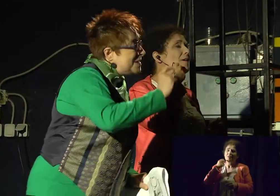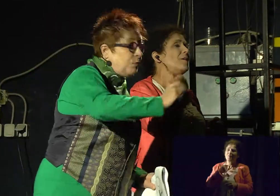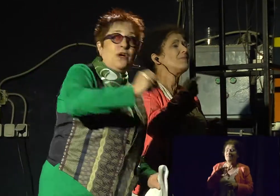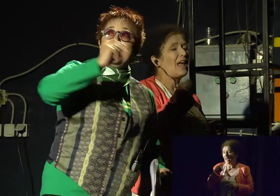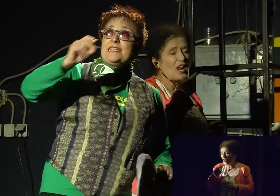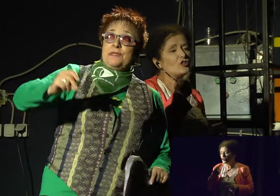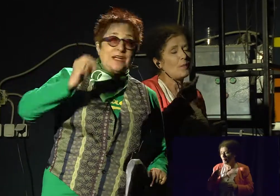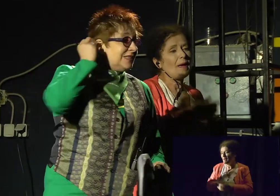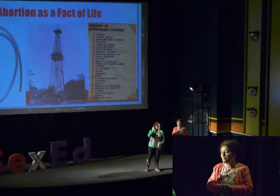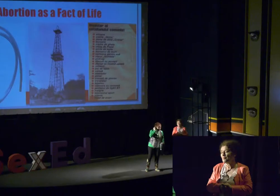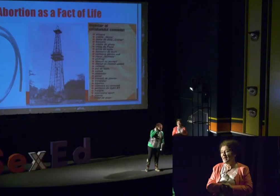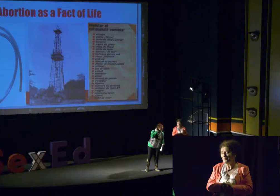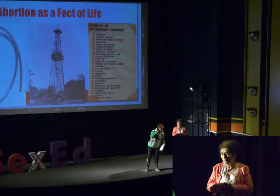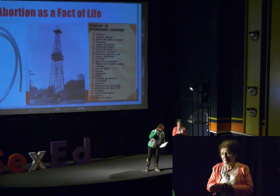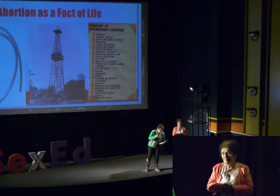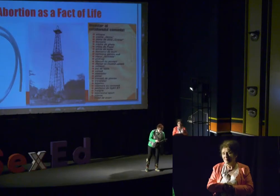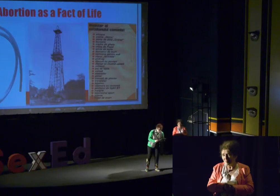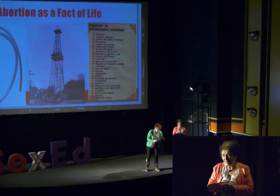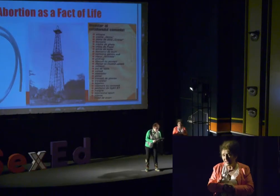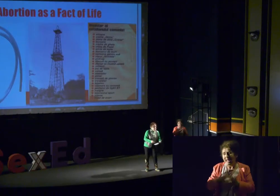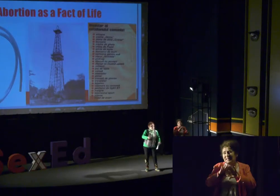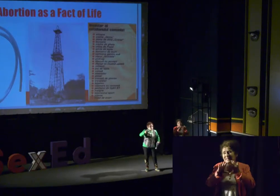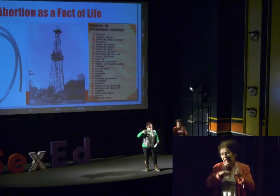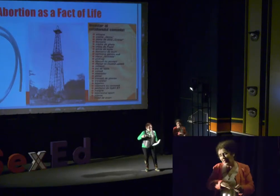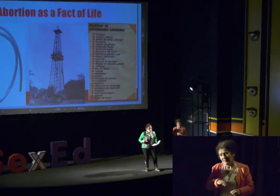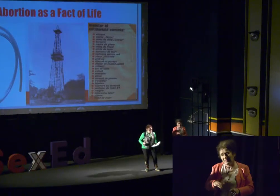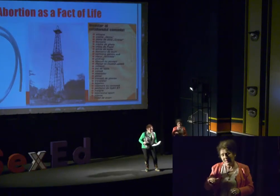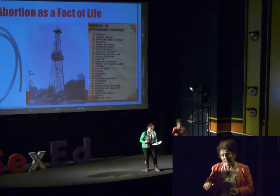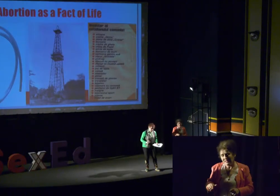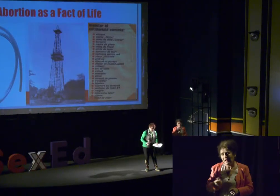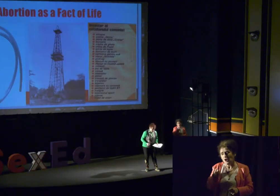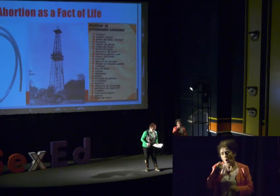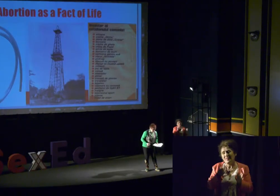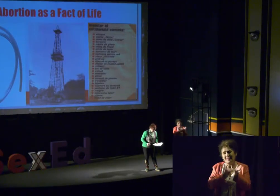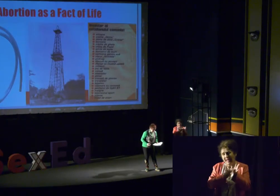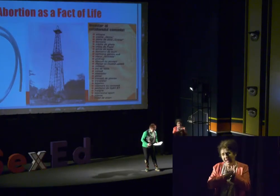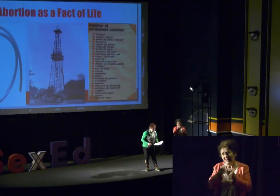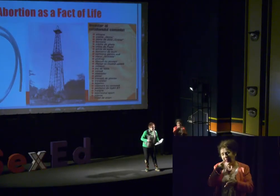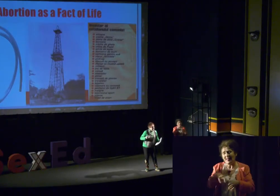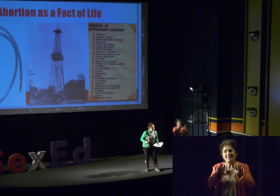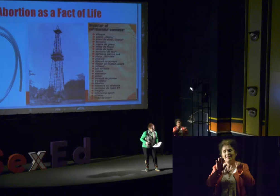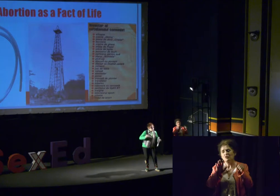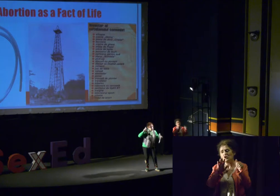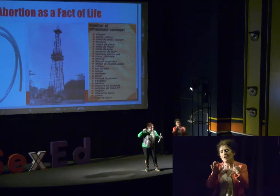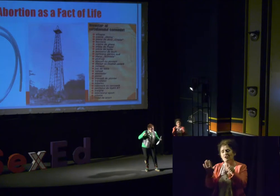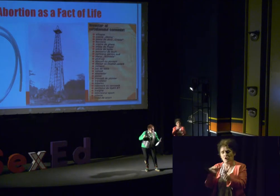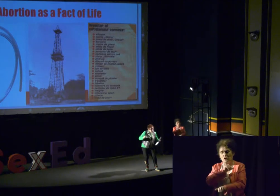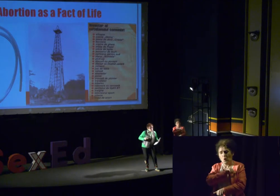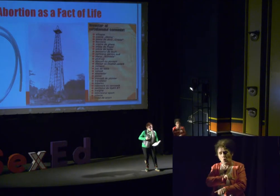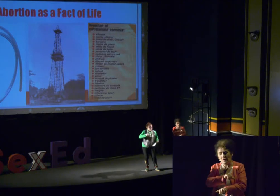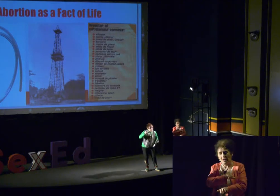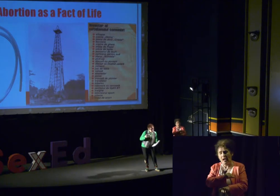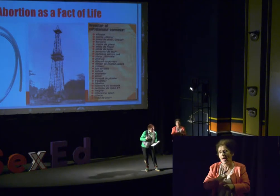the babies born as a result of the 1966 decree. But in order not to have any more babies, they had to cope